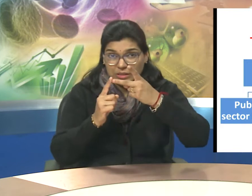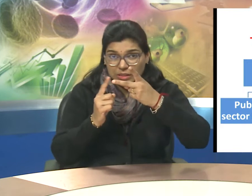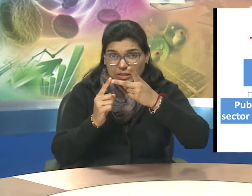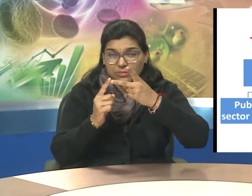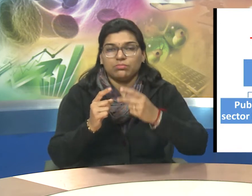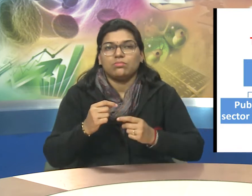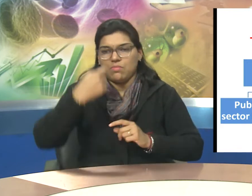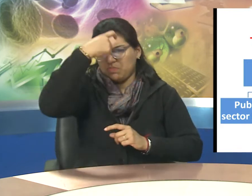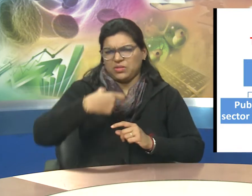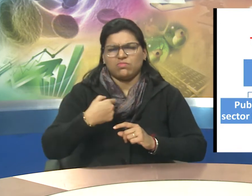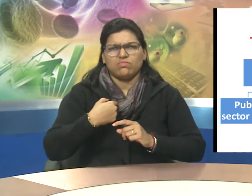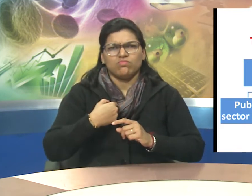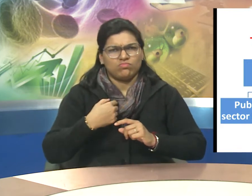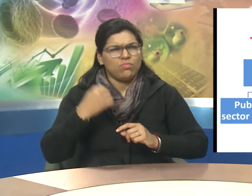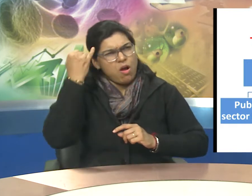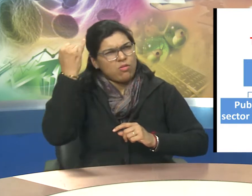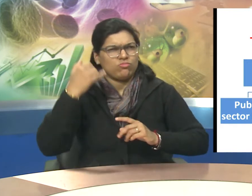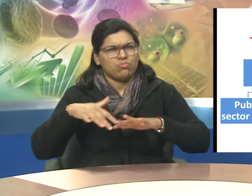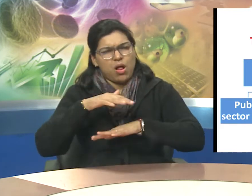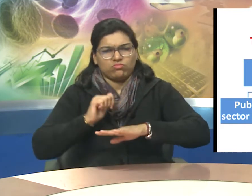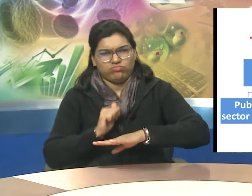There are different types of commercial banks.